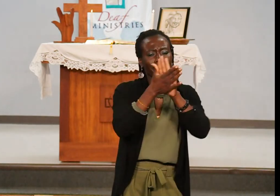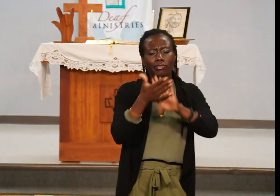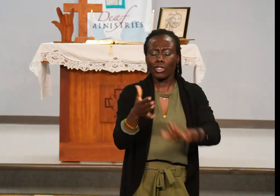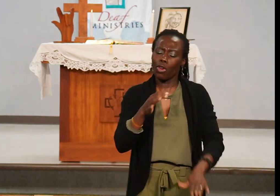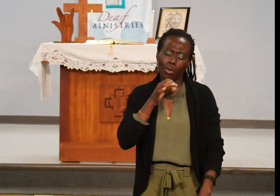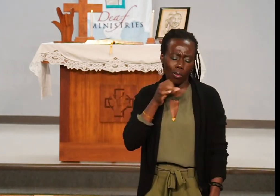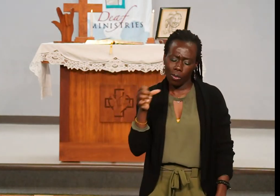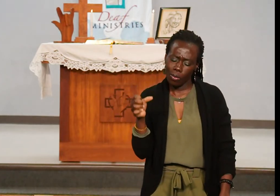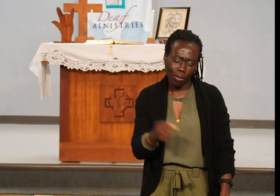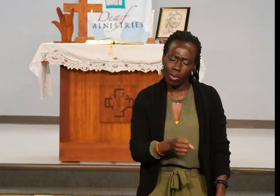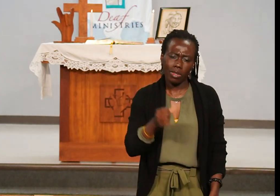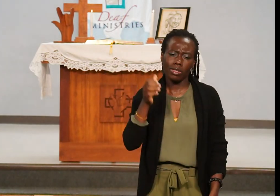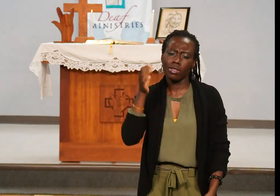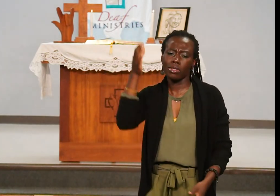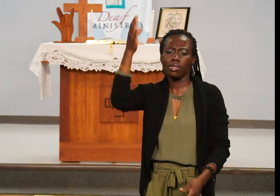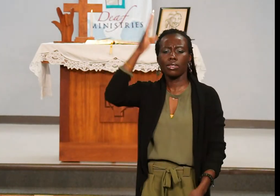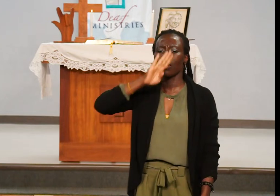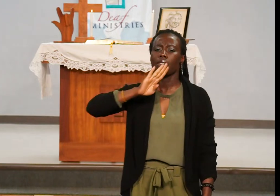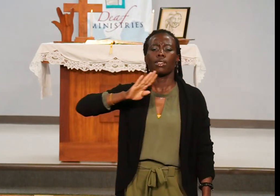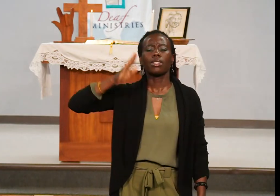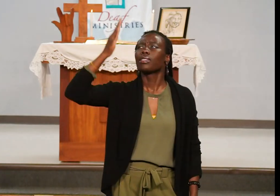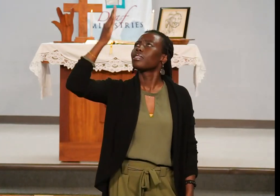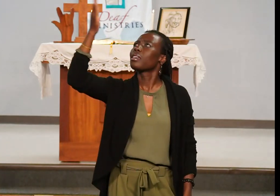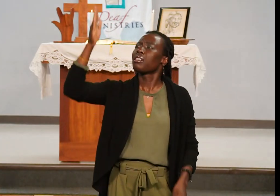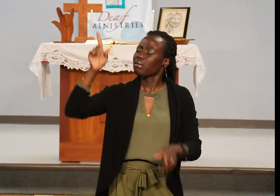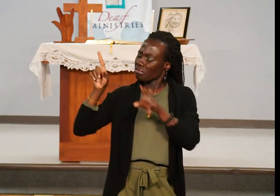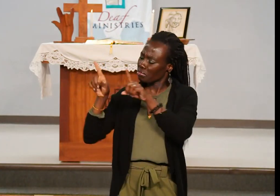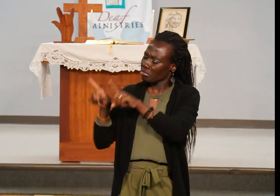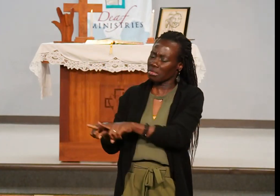I will be there when you are old.